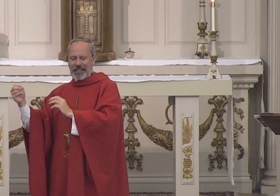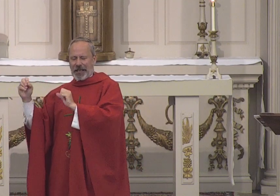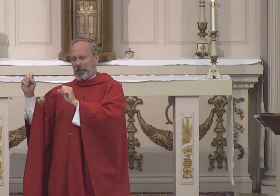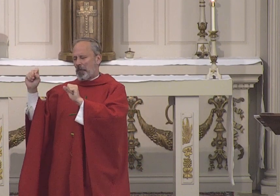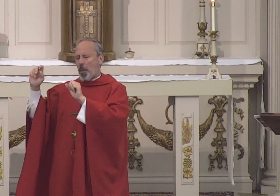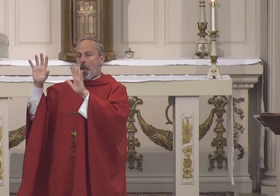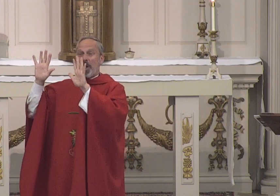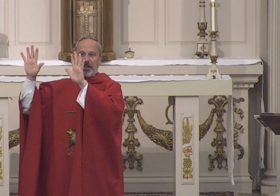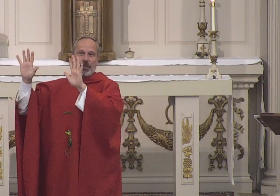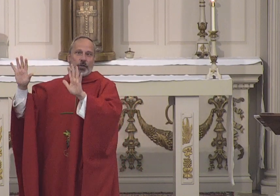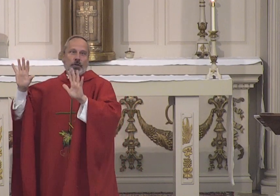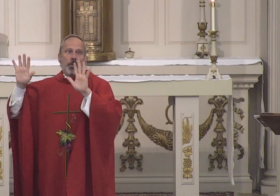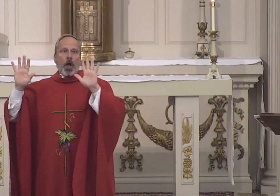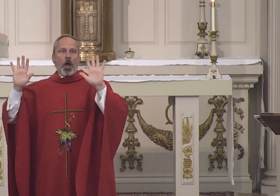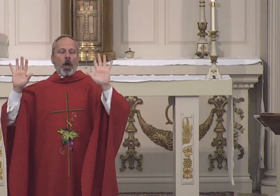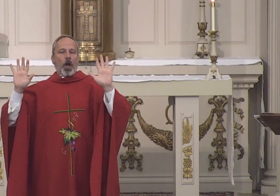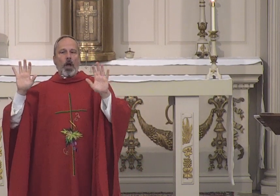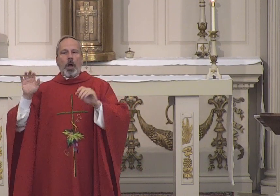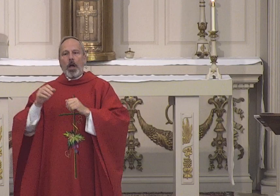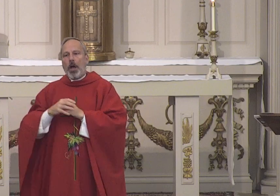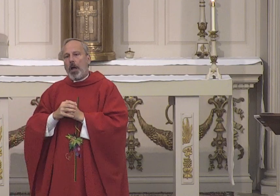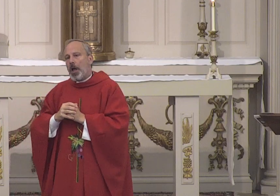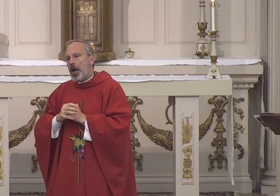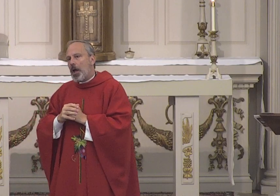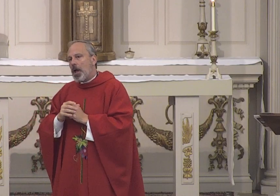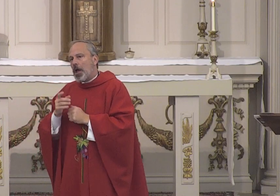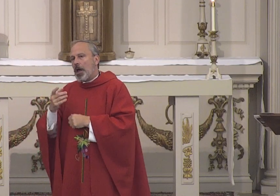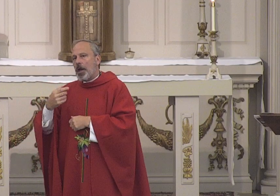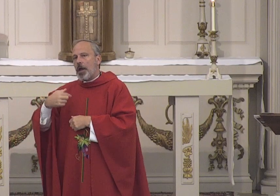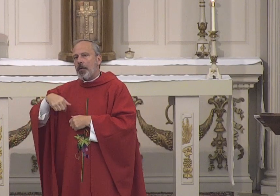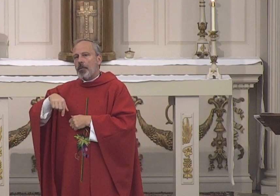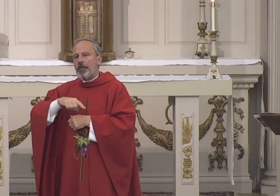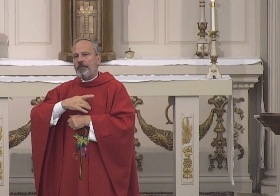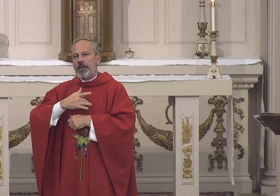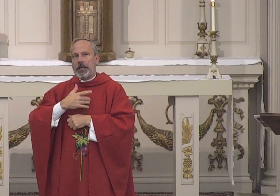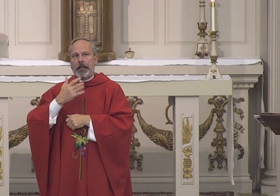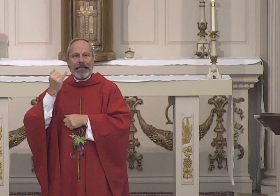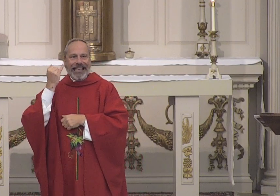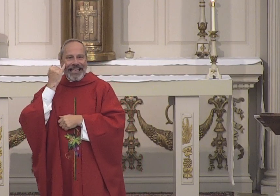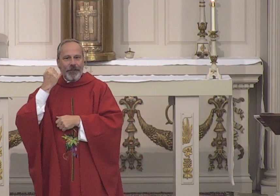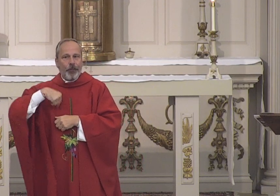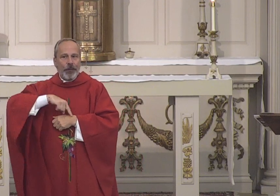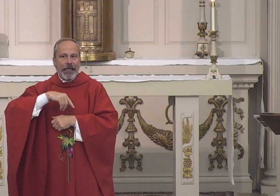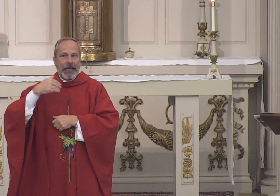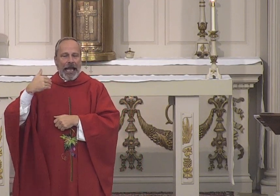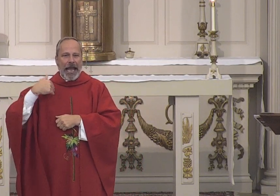amazing signs that they witnessed, awesome wonders that they saw.